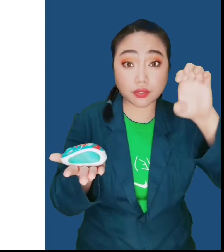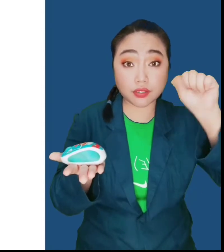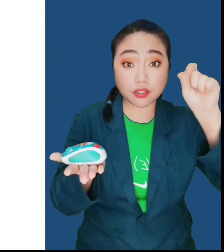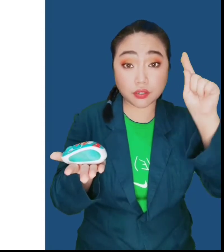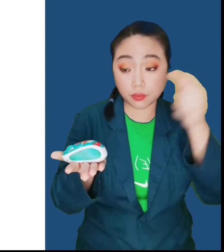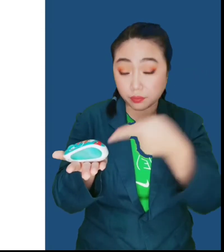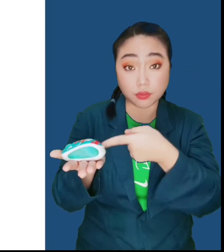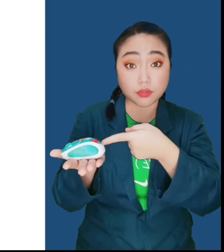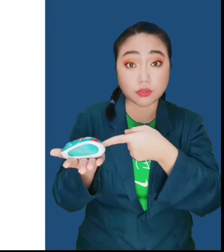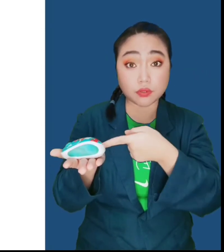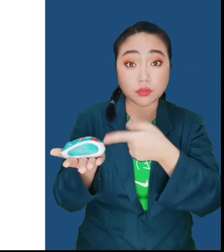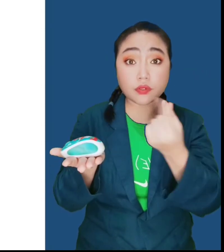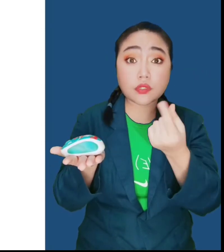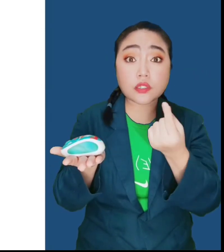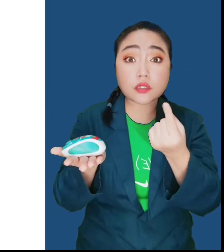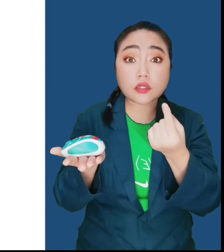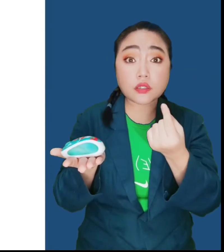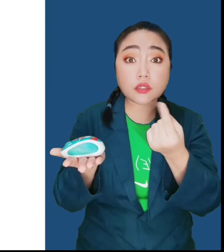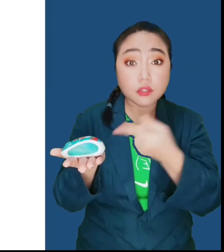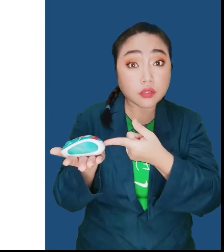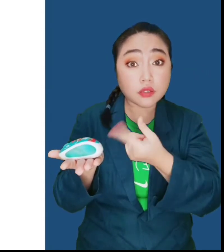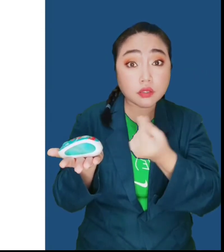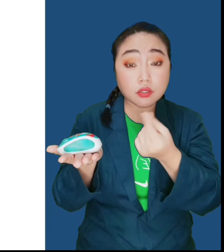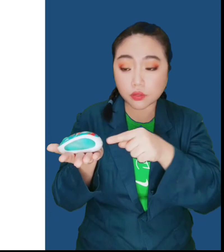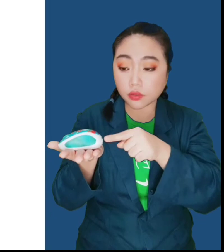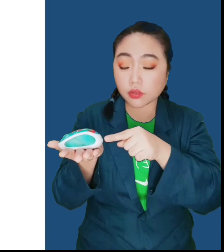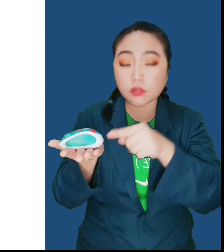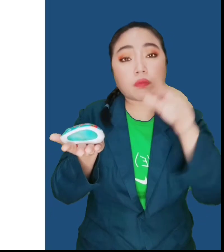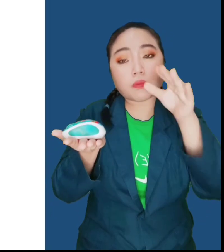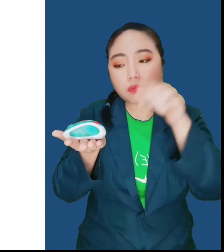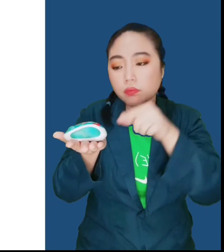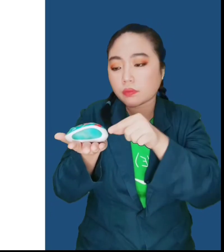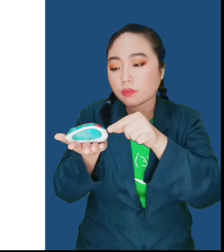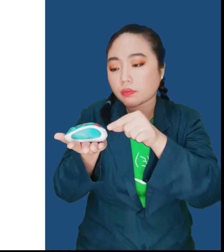it's at rest. Can you see that it's stressed? It's not moving.